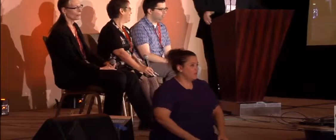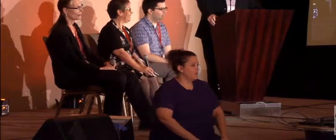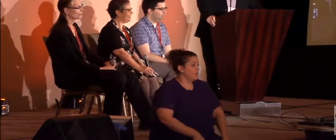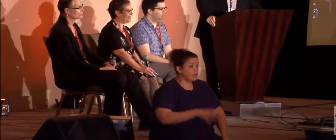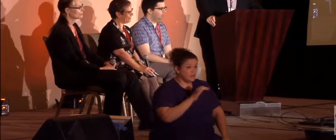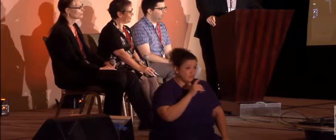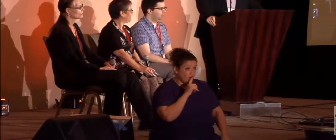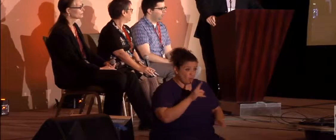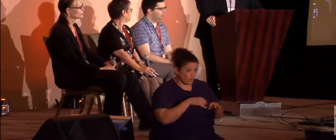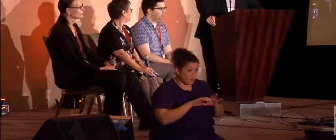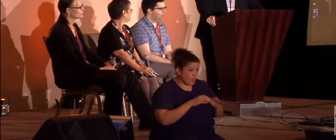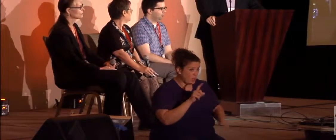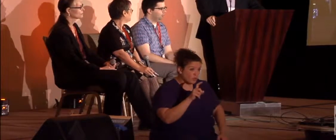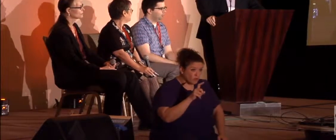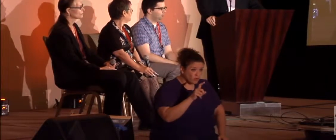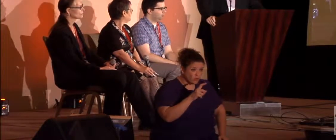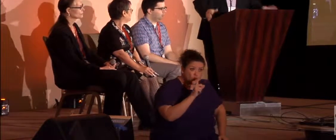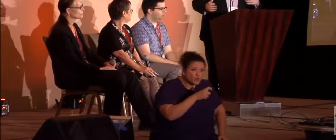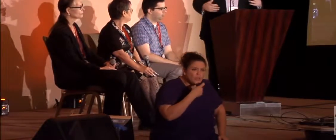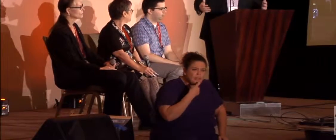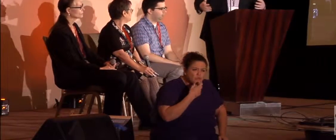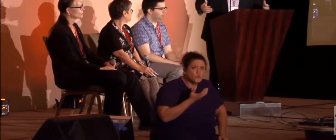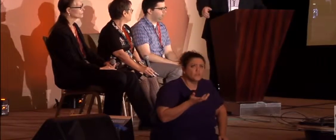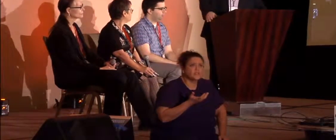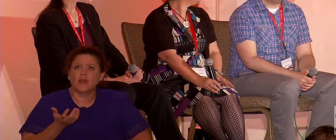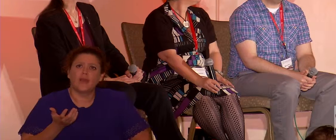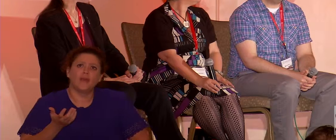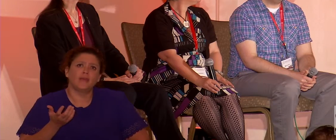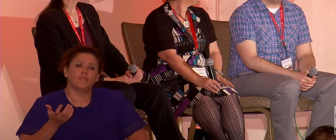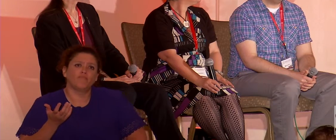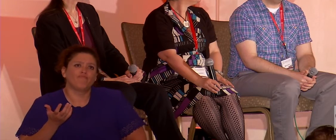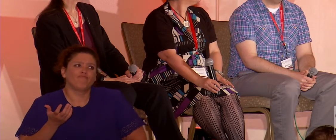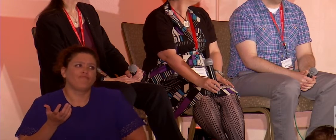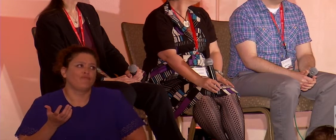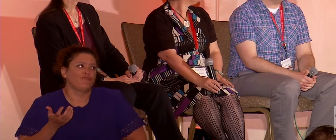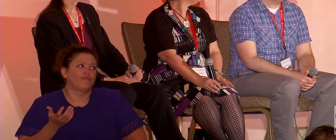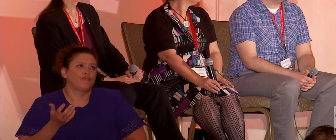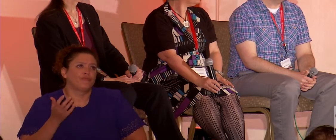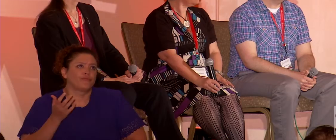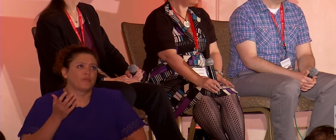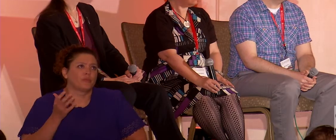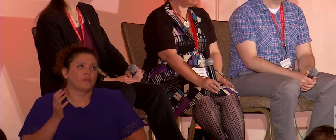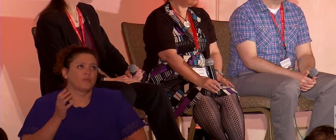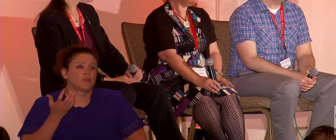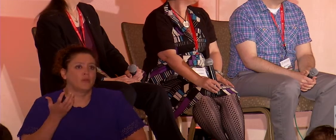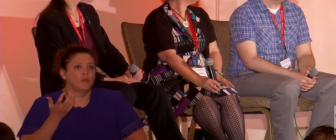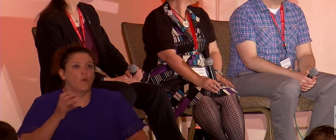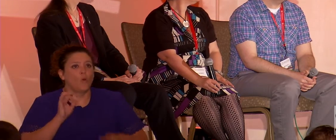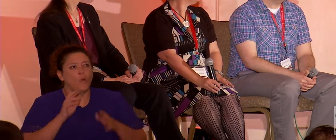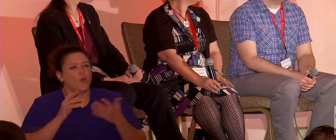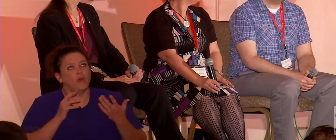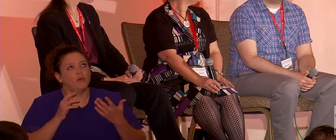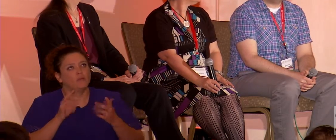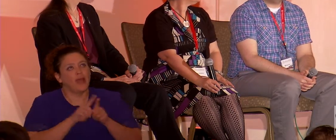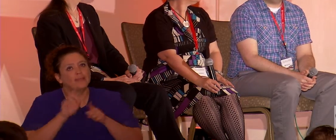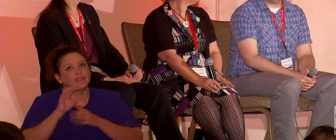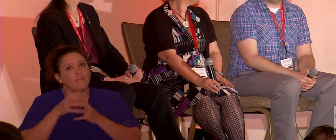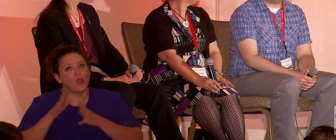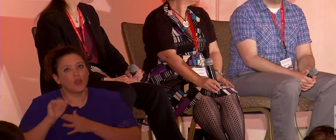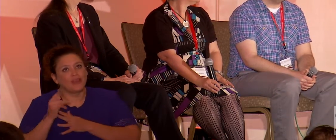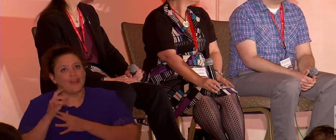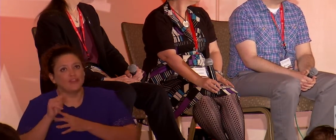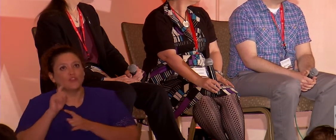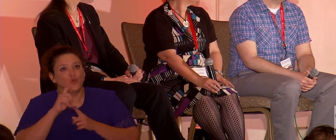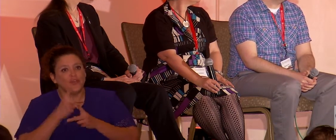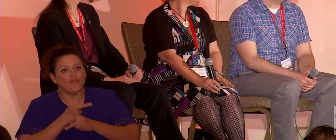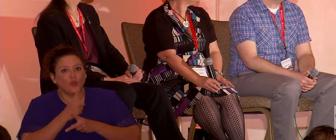Does that matter? Do we need to just say, listen, or like American, or do we need to segregate that out, separate out who is doing